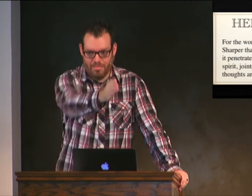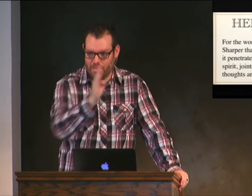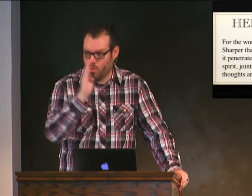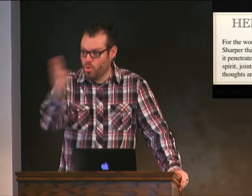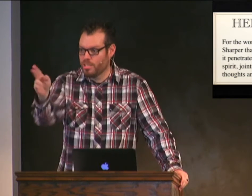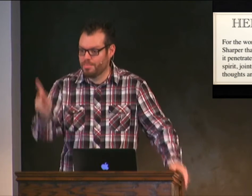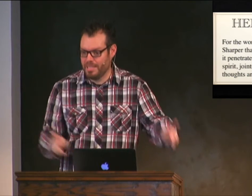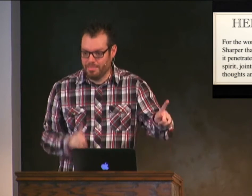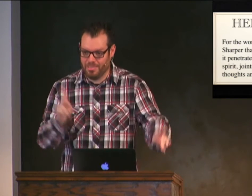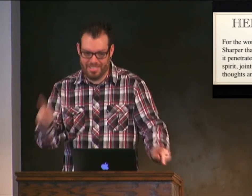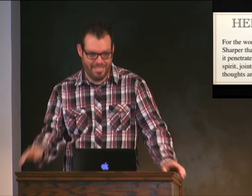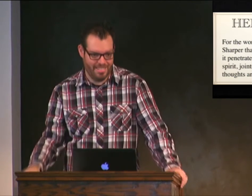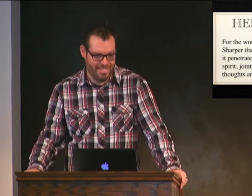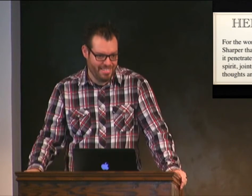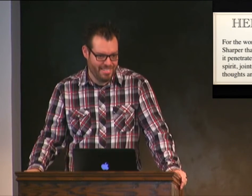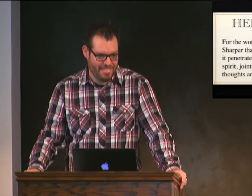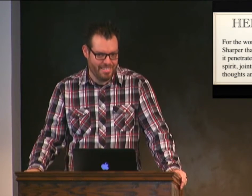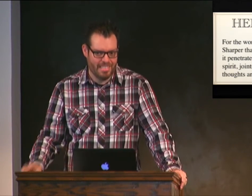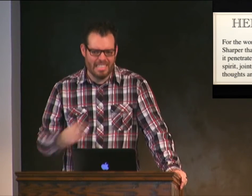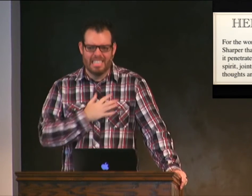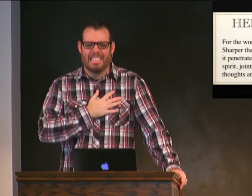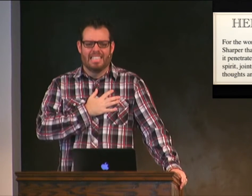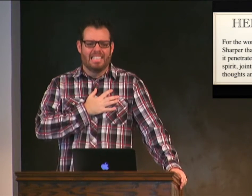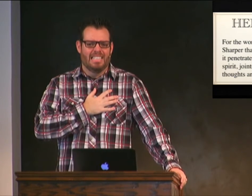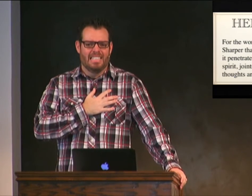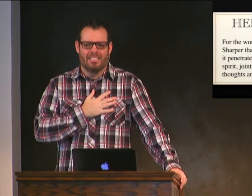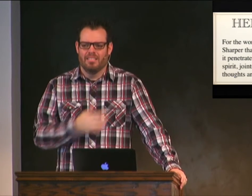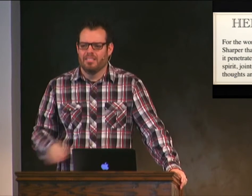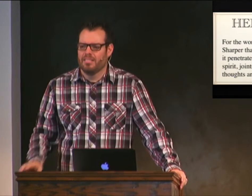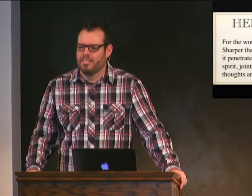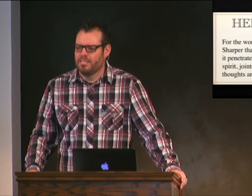speak towards people.